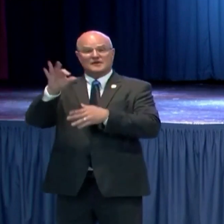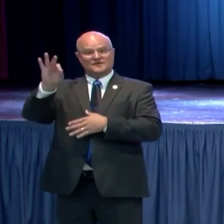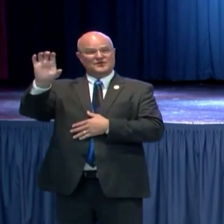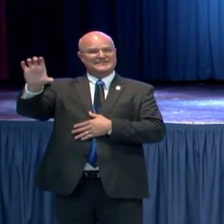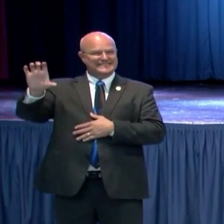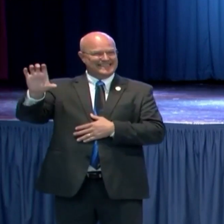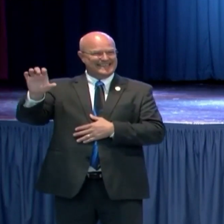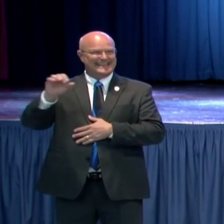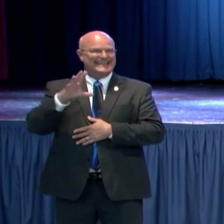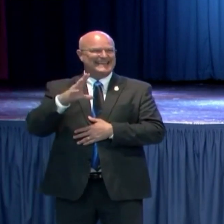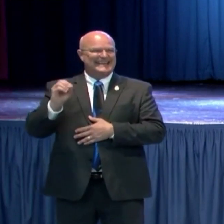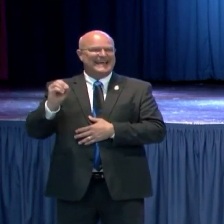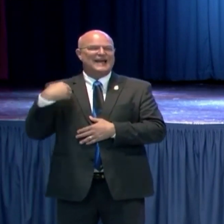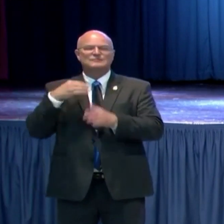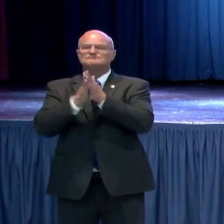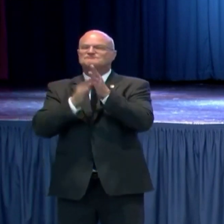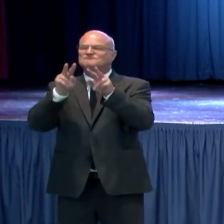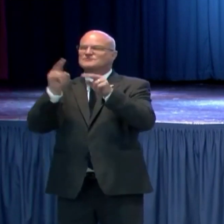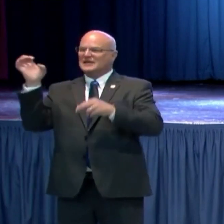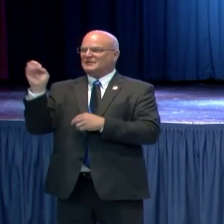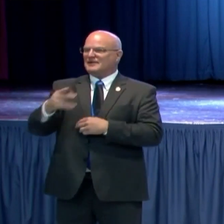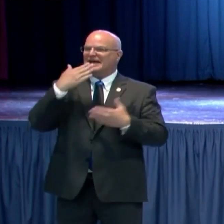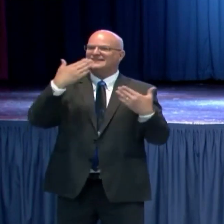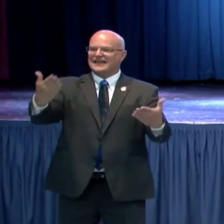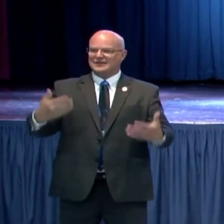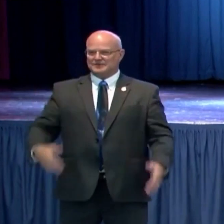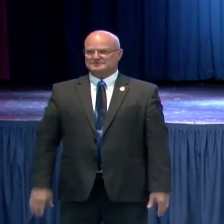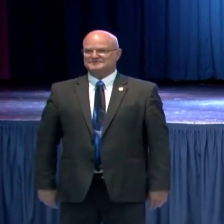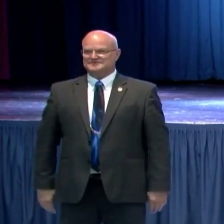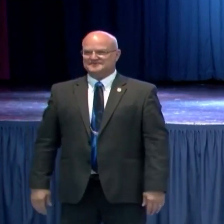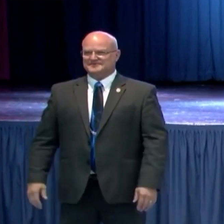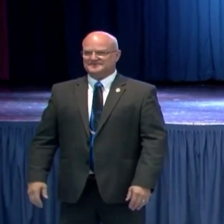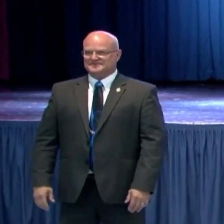City, and we'll look forward to coming back. Thank you.